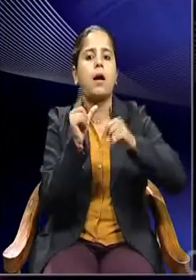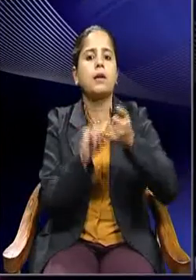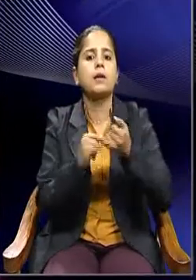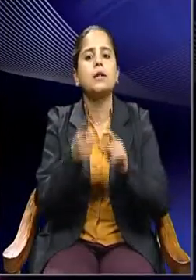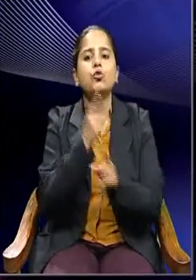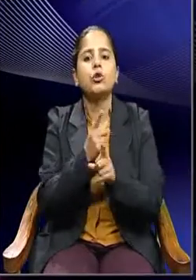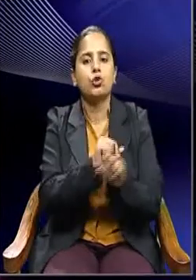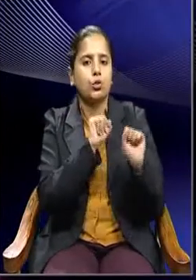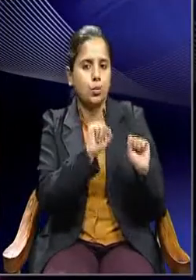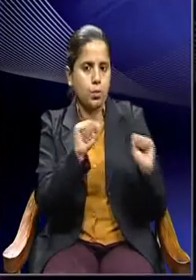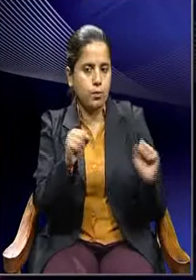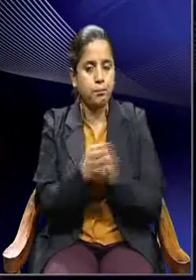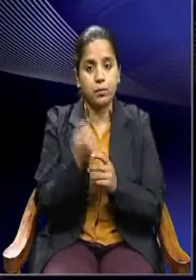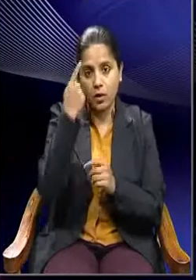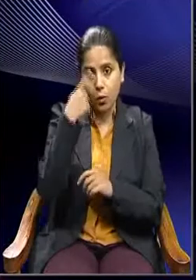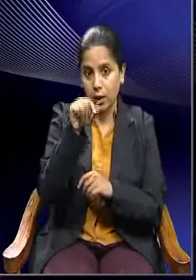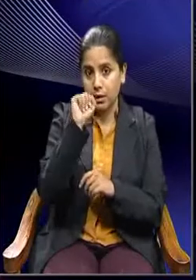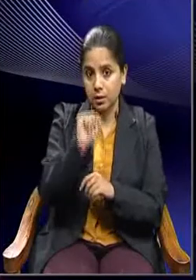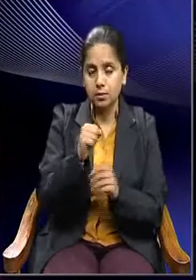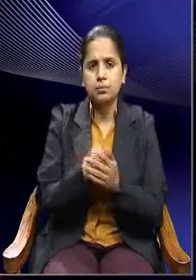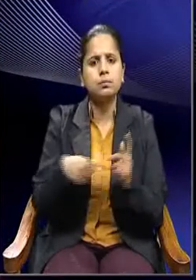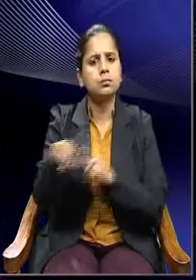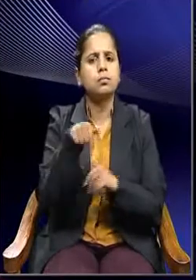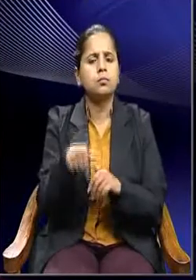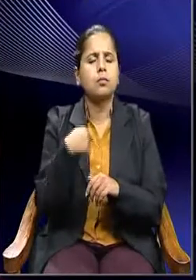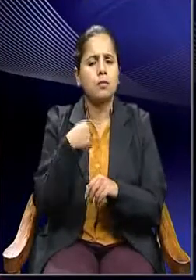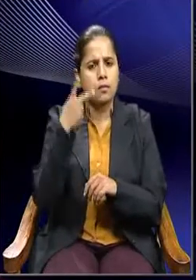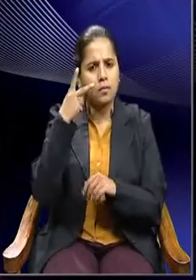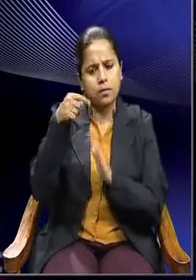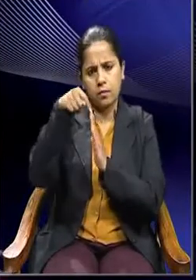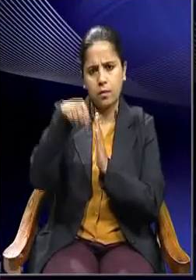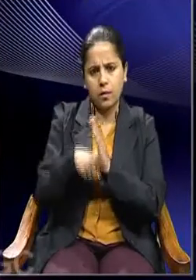teachers. And for that, let's now delve into the